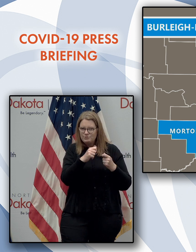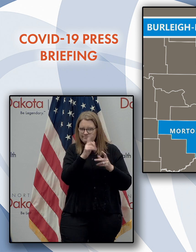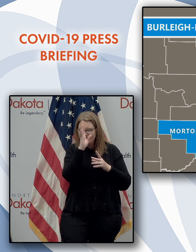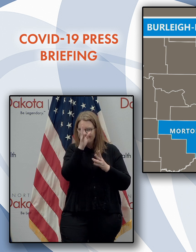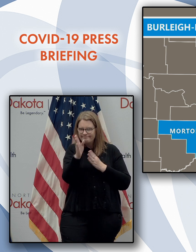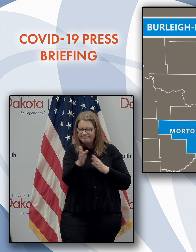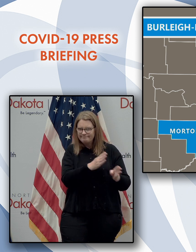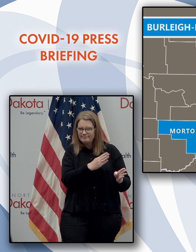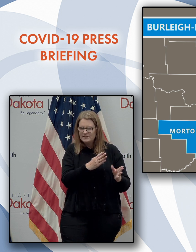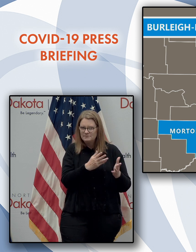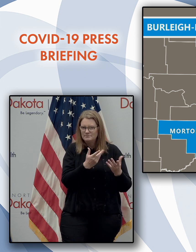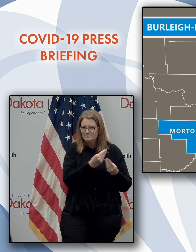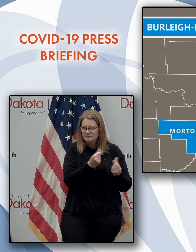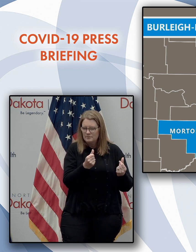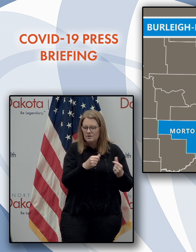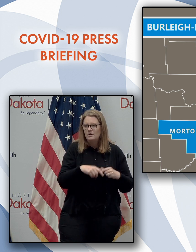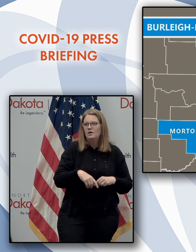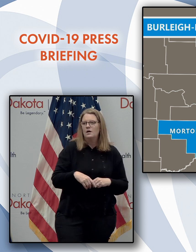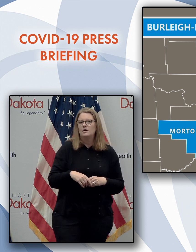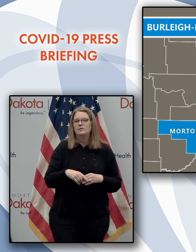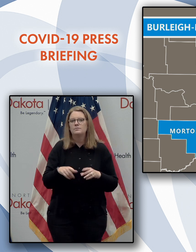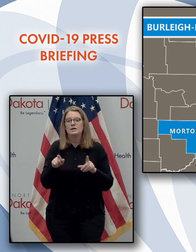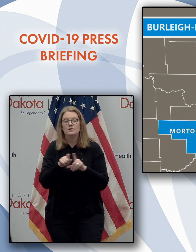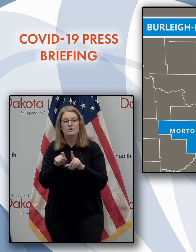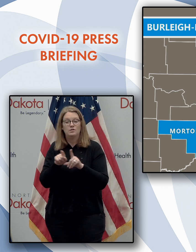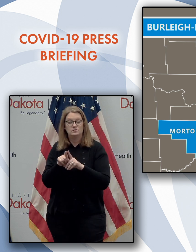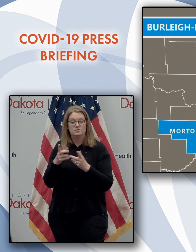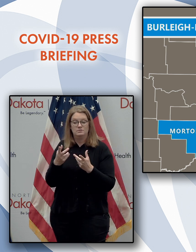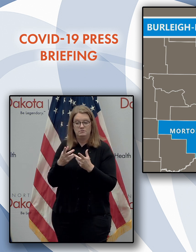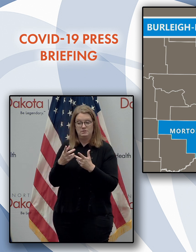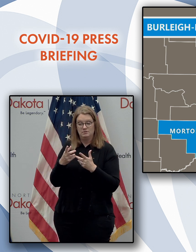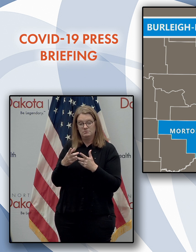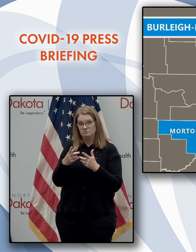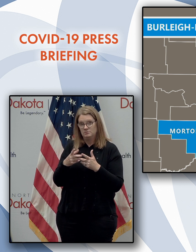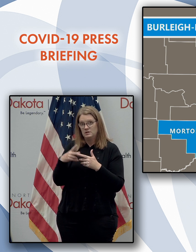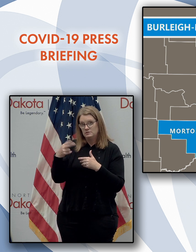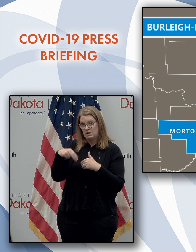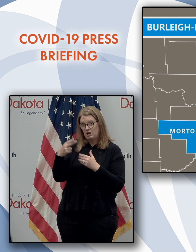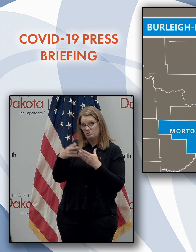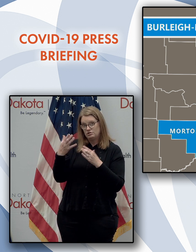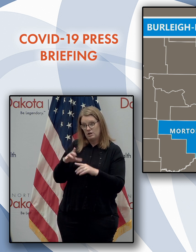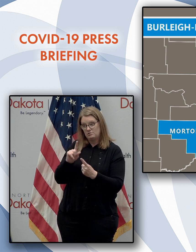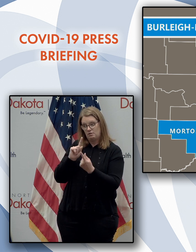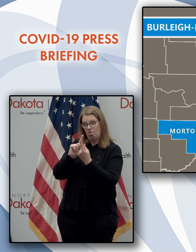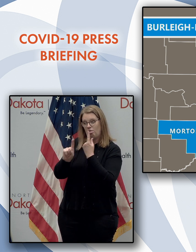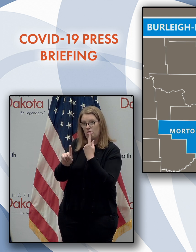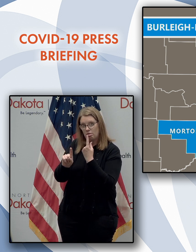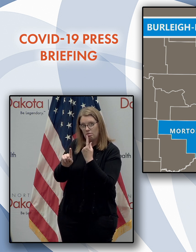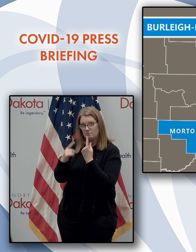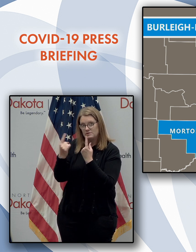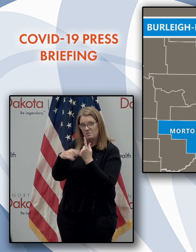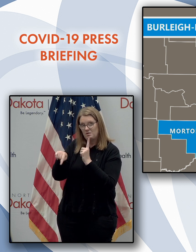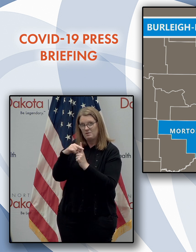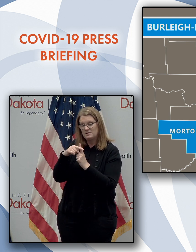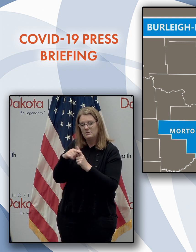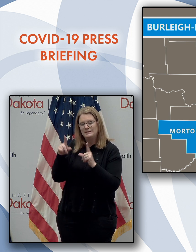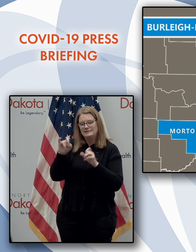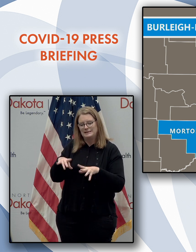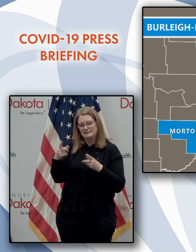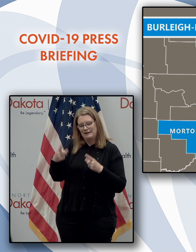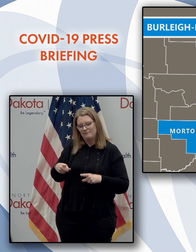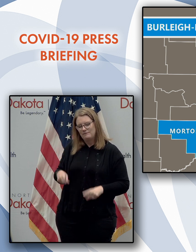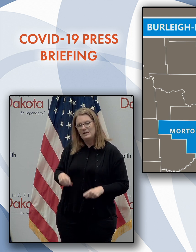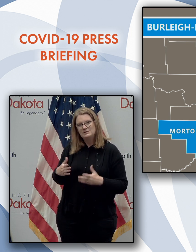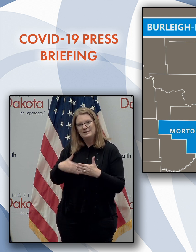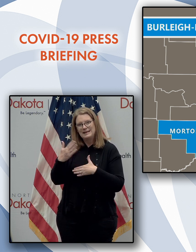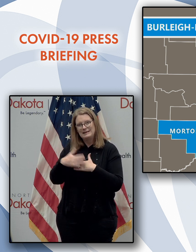actives, we run higher probability that people have come in contact with a positive here. So testing events that are occurring